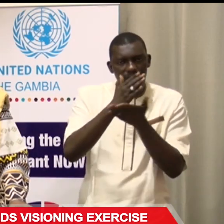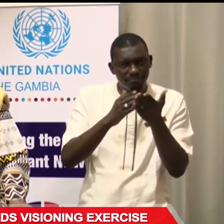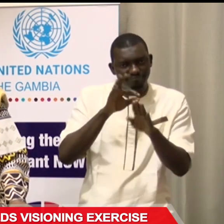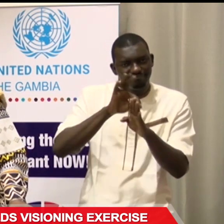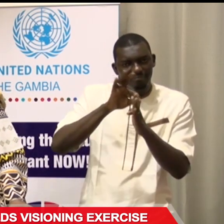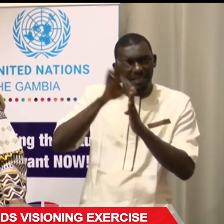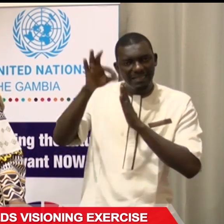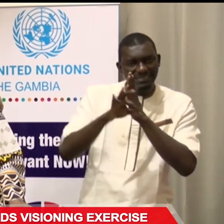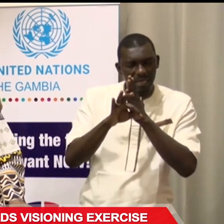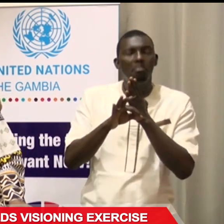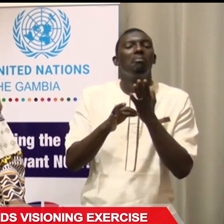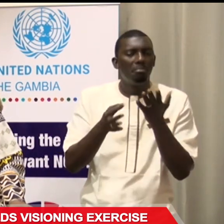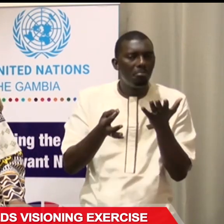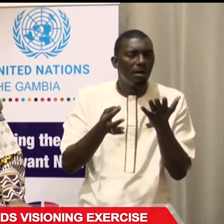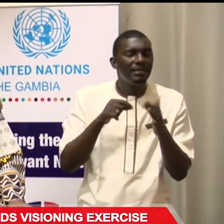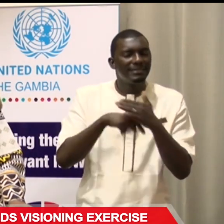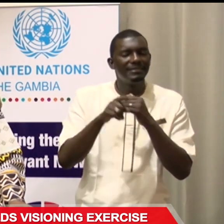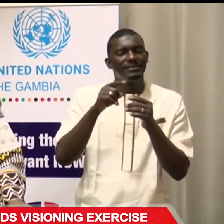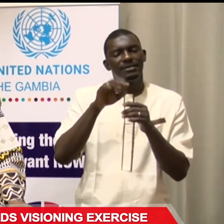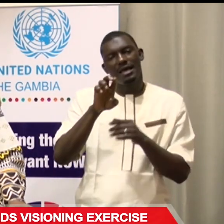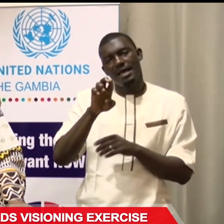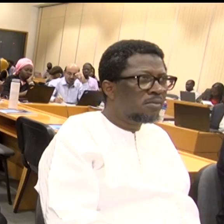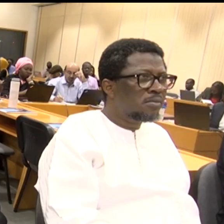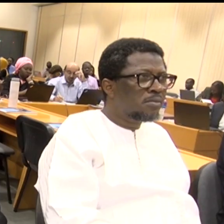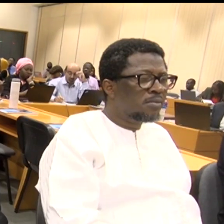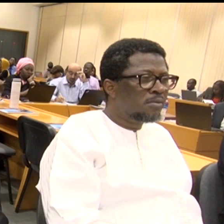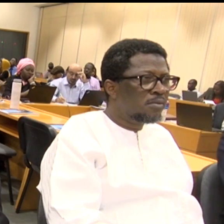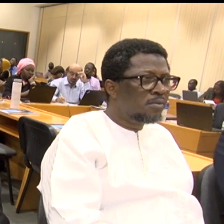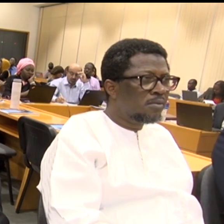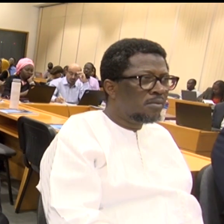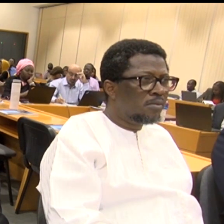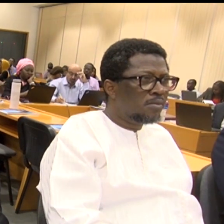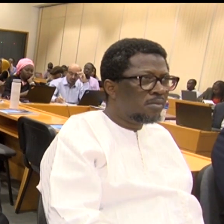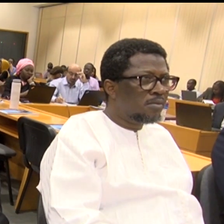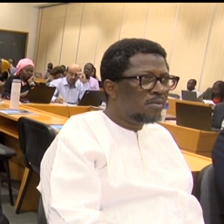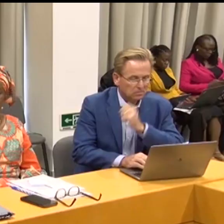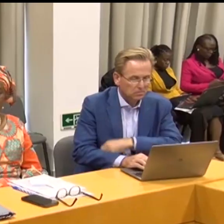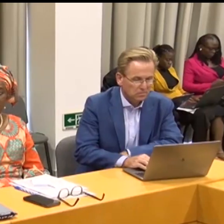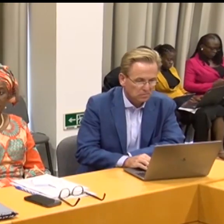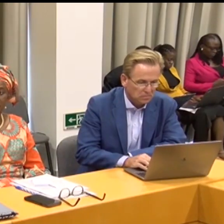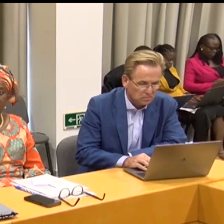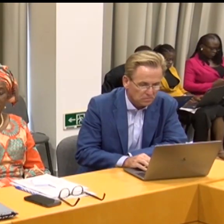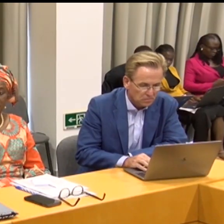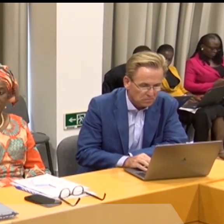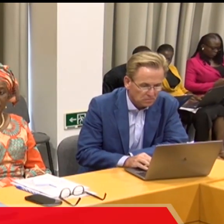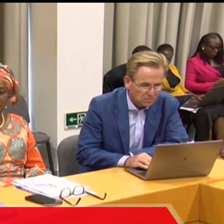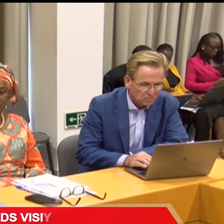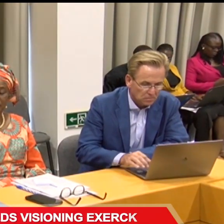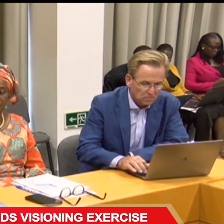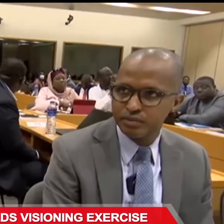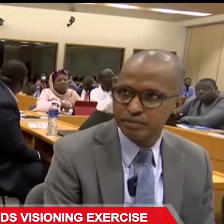development aspirations as enshrined in the RFNDP. The Gambia, according to the UNDAV evaluation findings, has